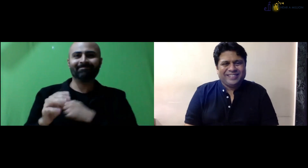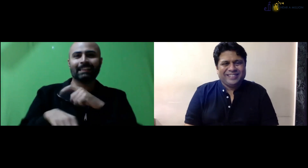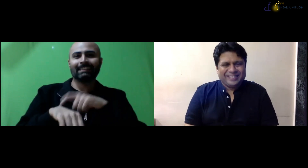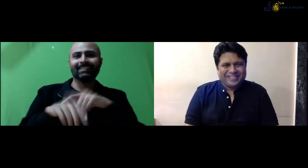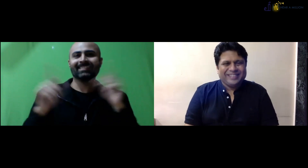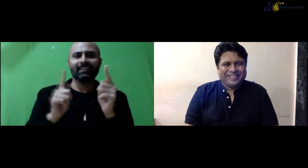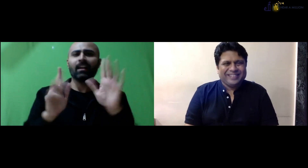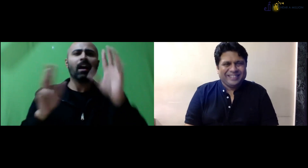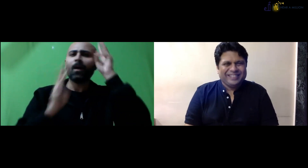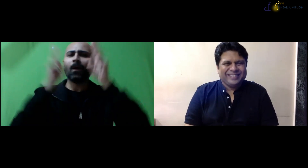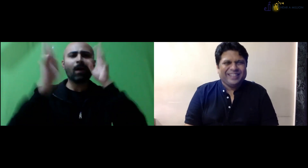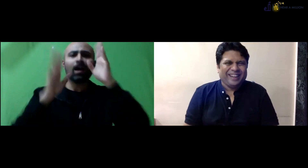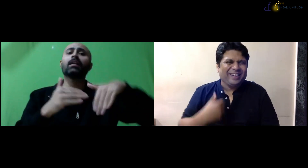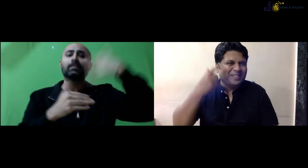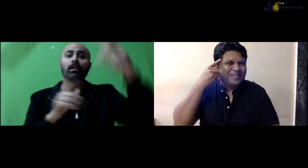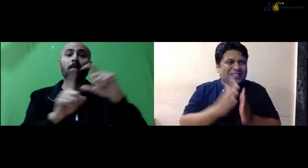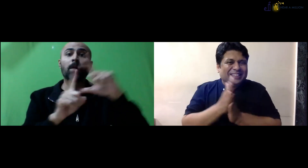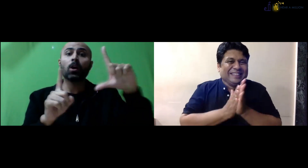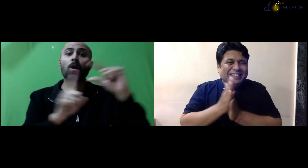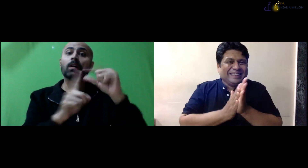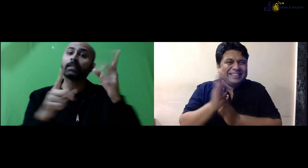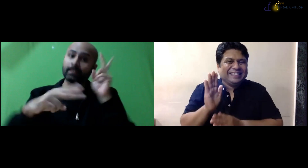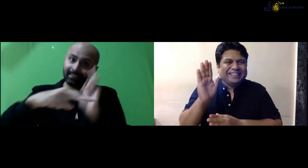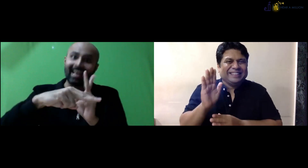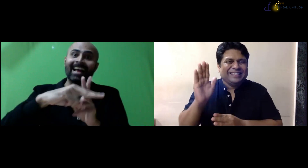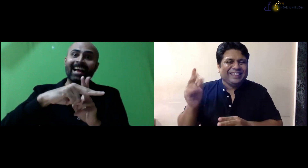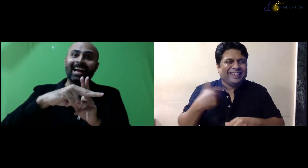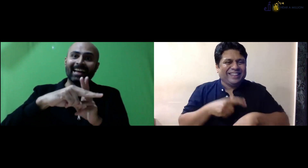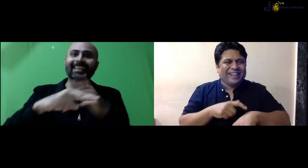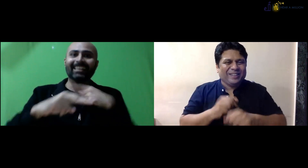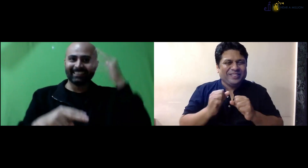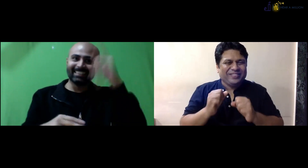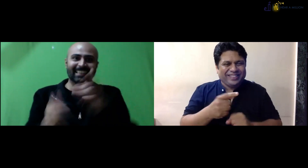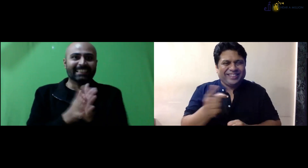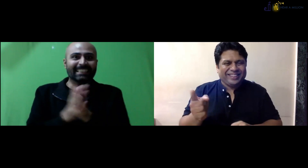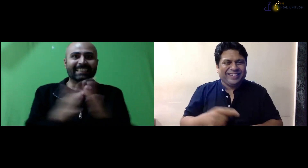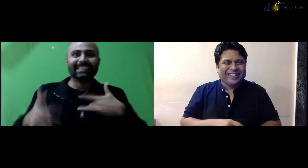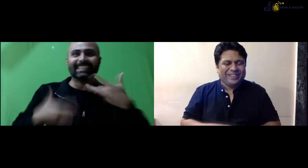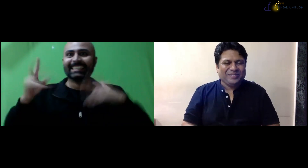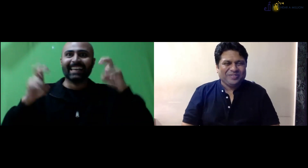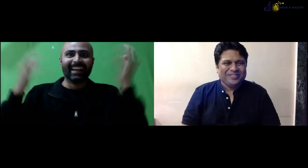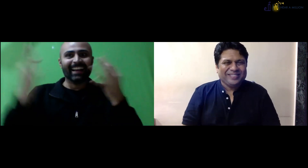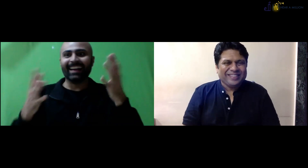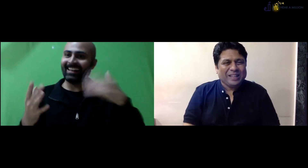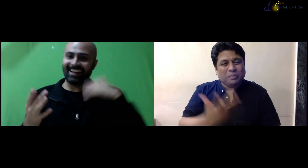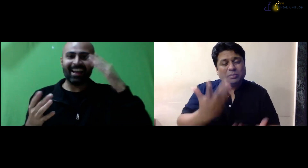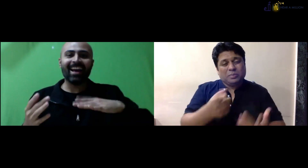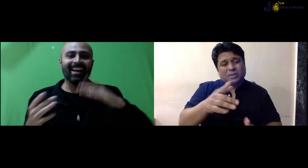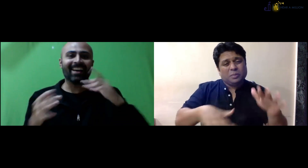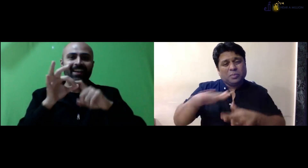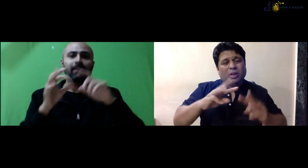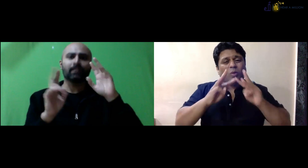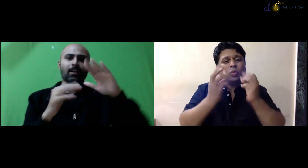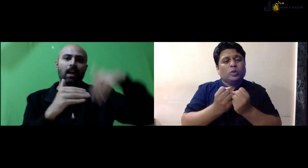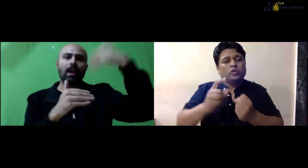Sorry. Sorry, I see so many hands being raised and there are so many questions still. And I know you're all very interested